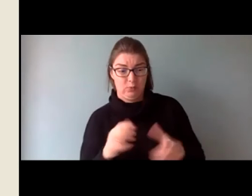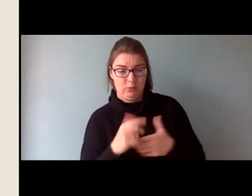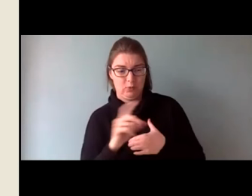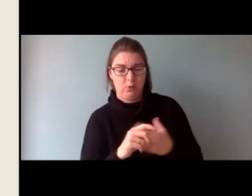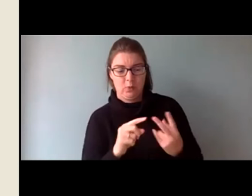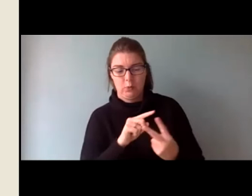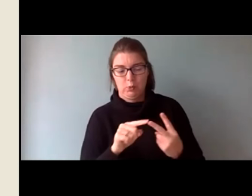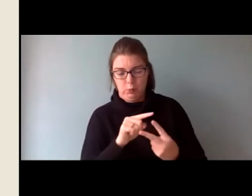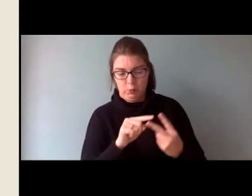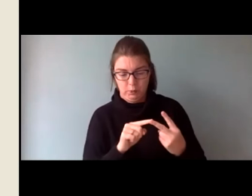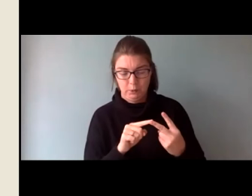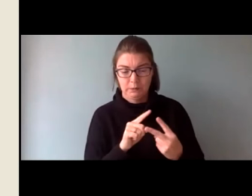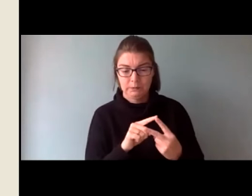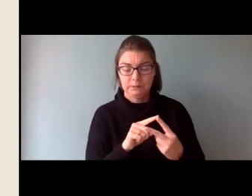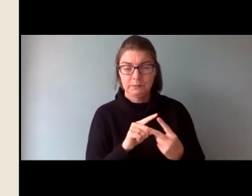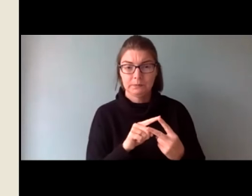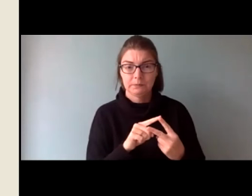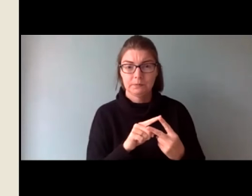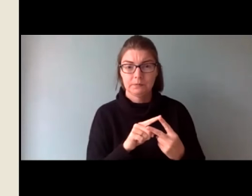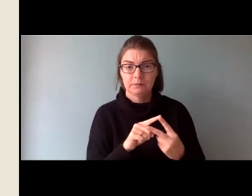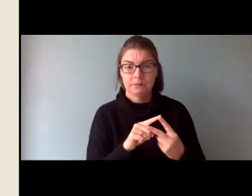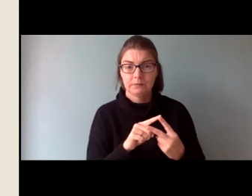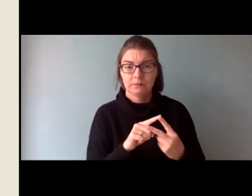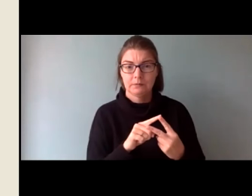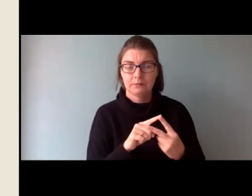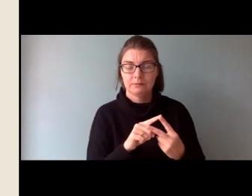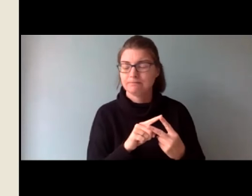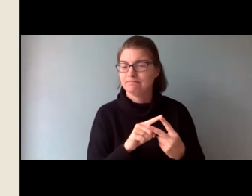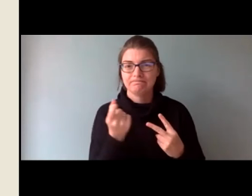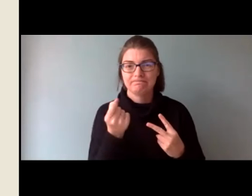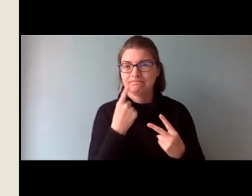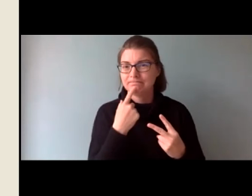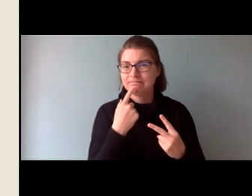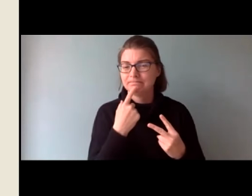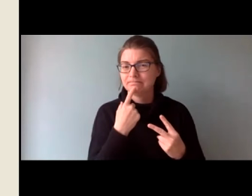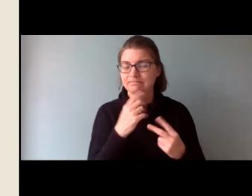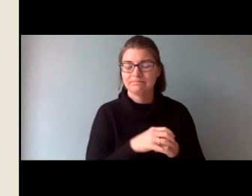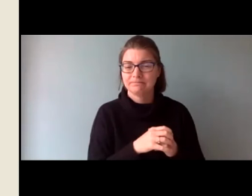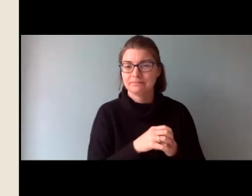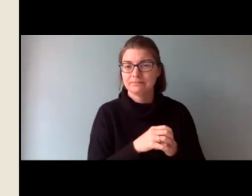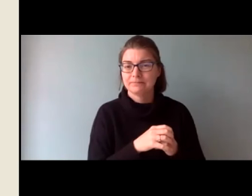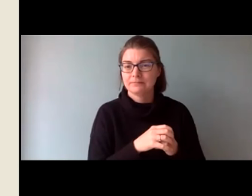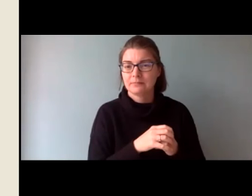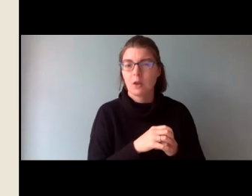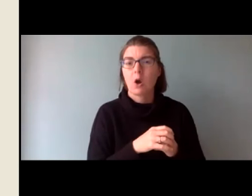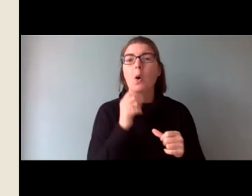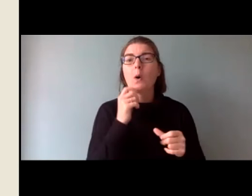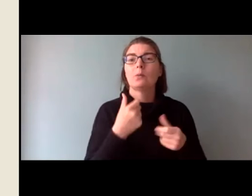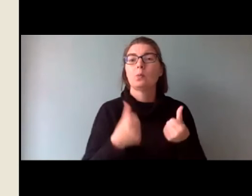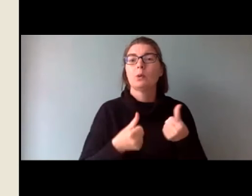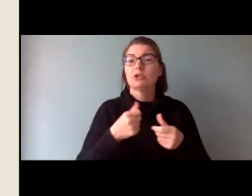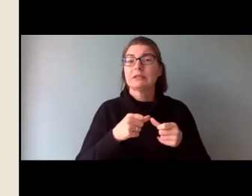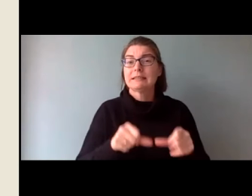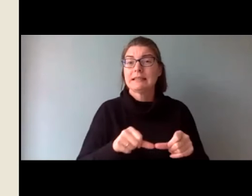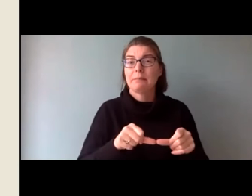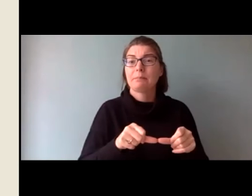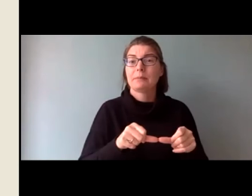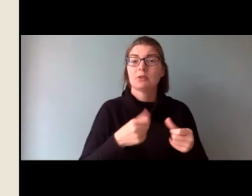choice between sushi and scotch tape, and apparently scotch tape is important, but